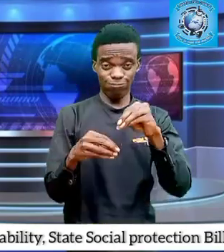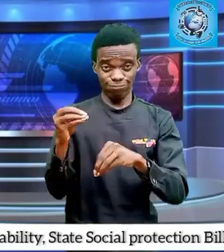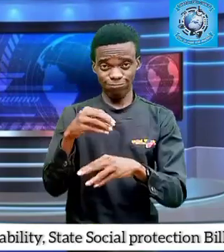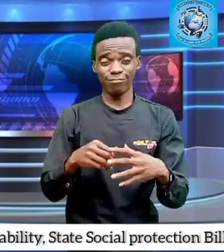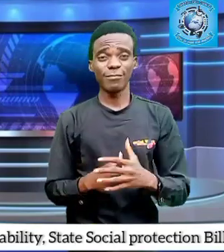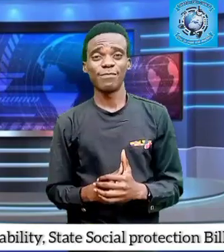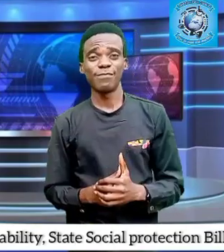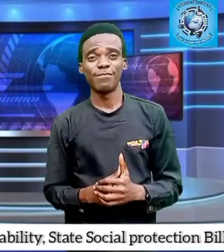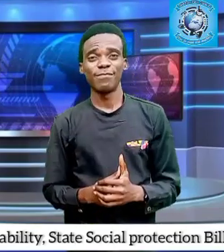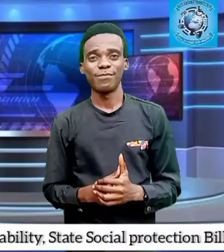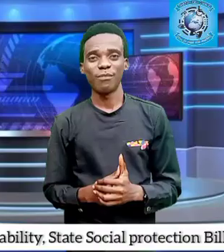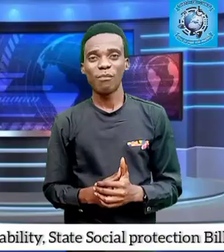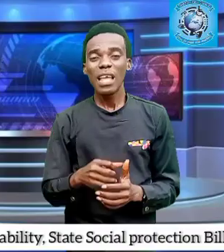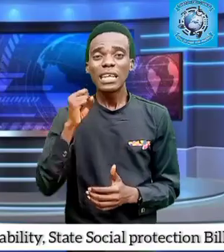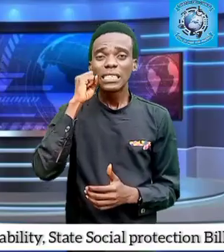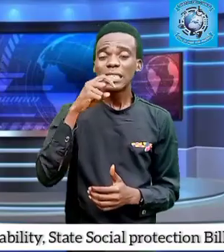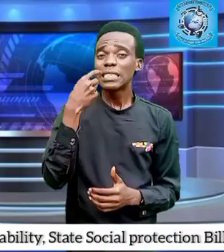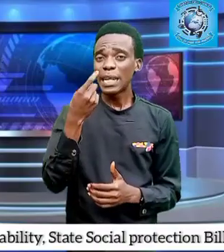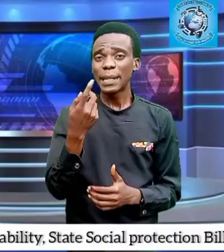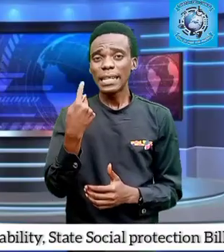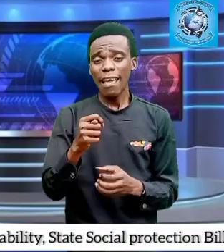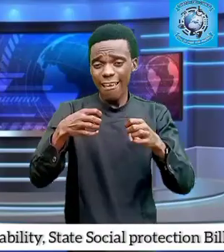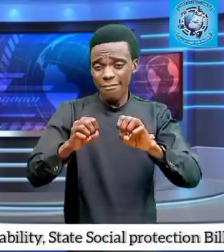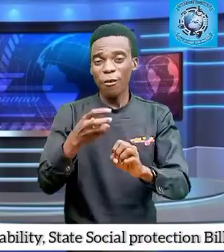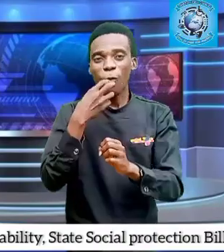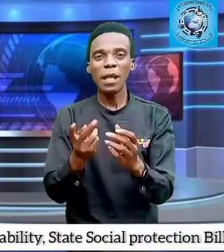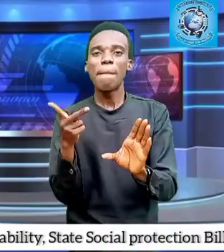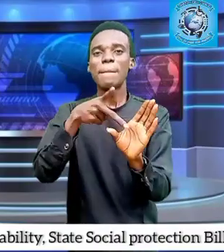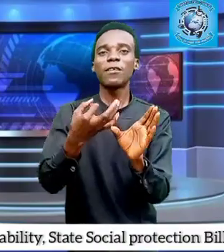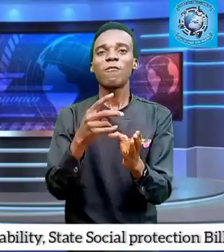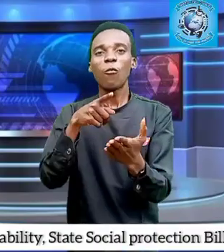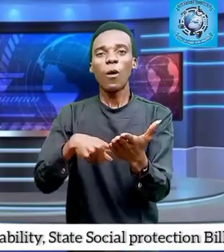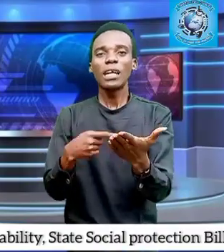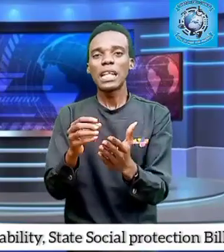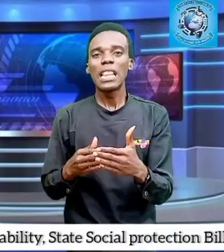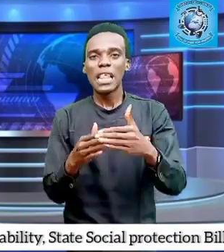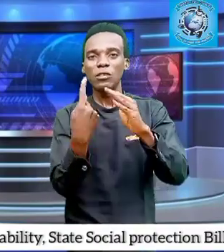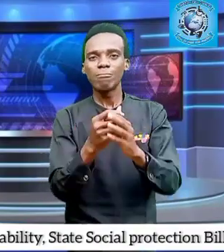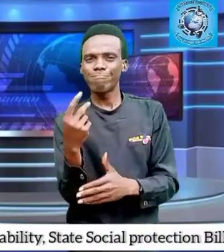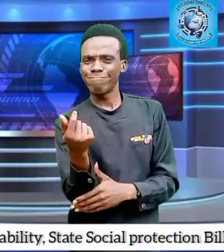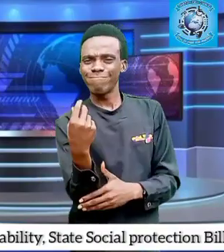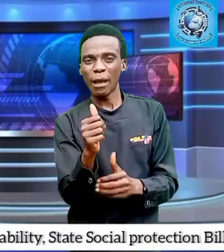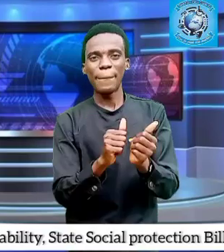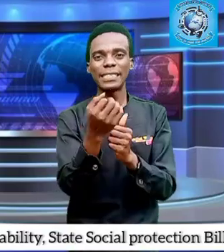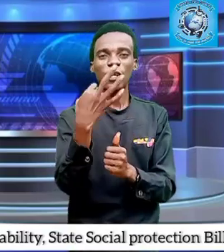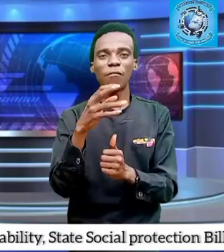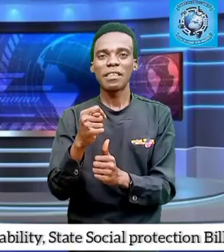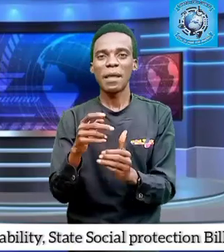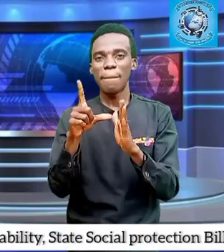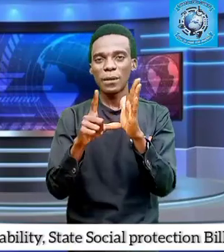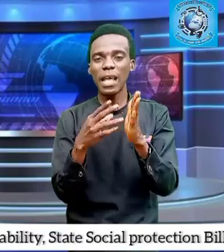contribution. Matawale said their effort was part of what led to the speedy passage of the bills and